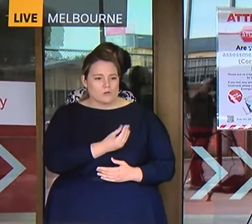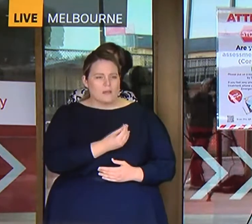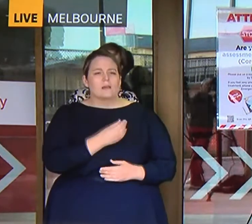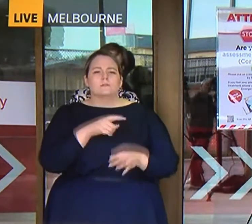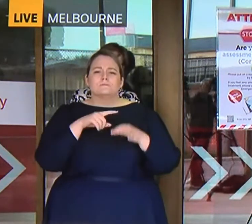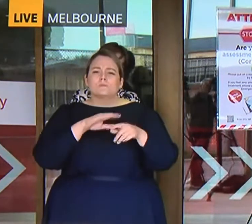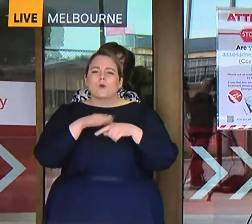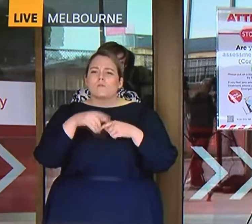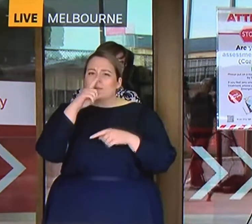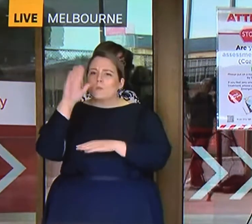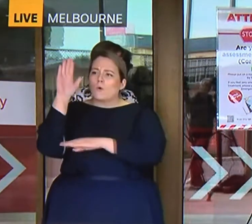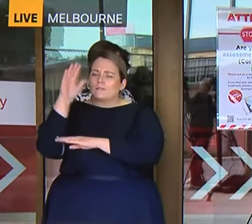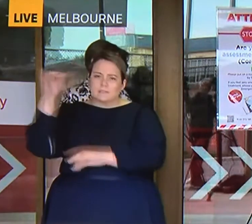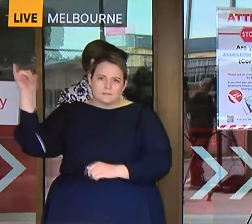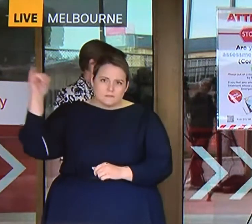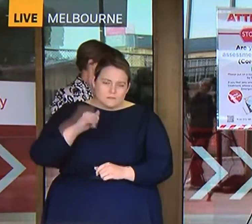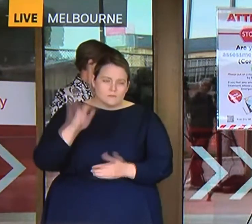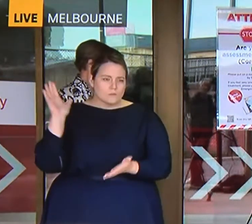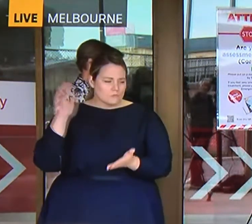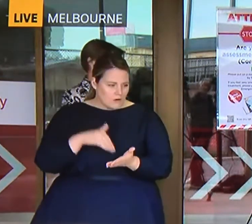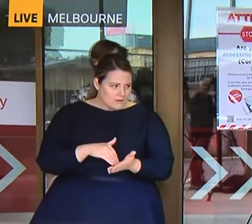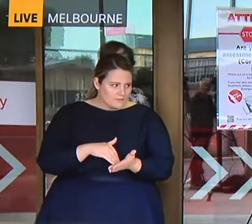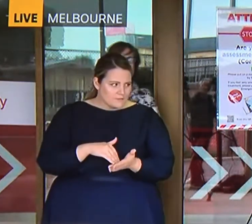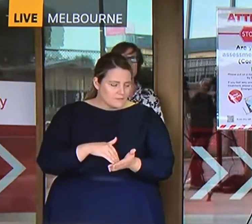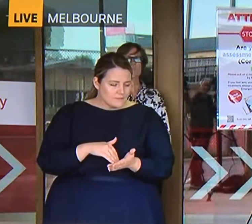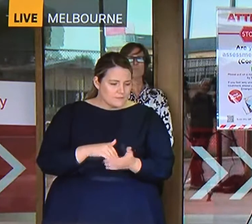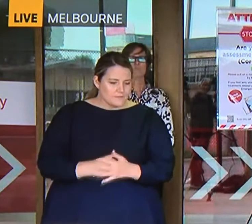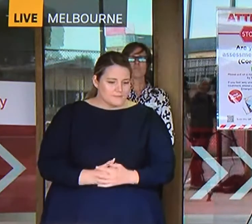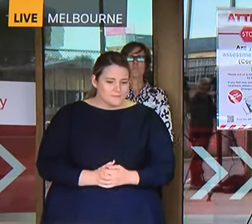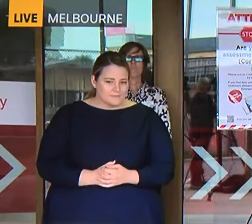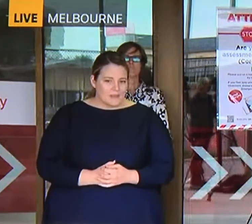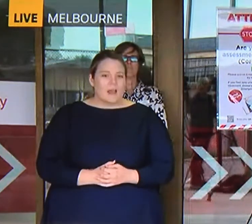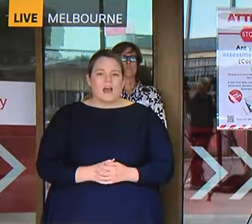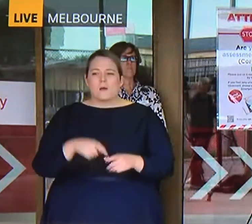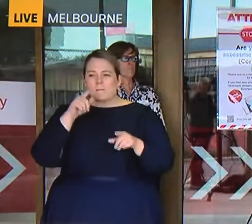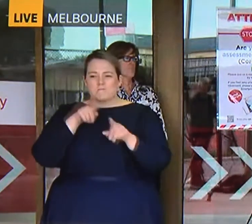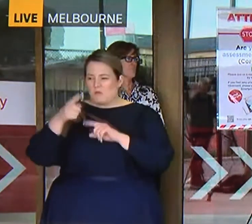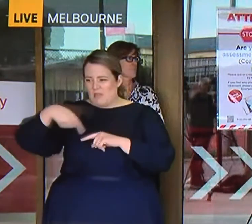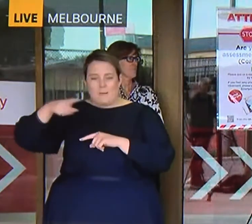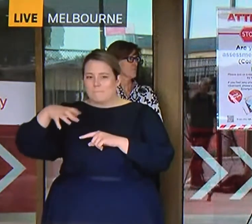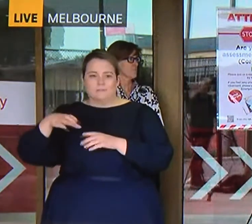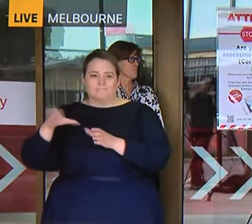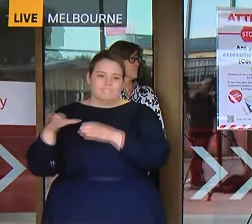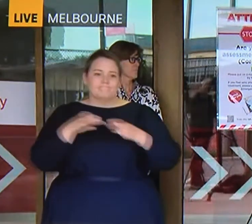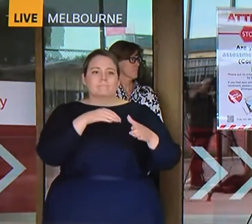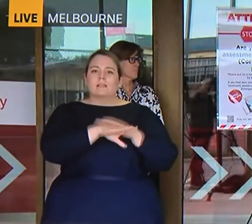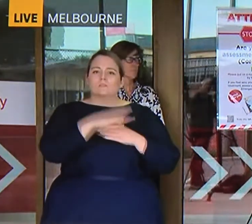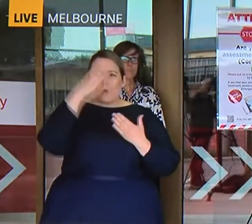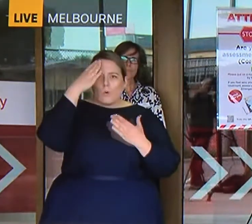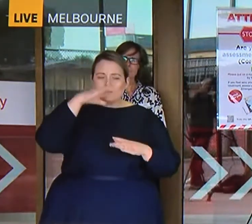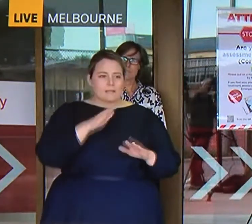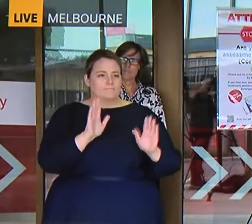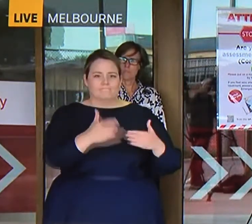coming in, since the measures were put in place for people going into hotels around the country, I was just